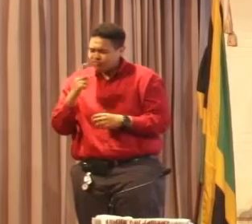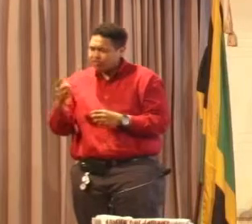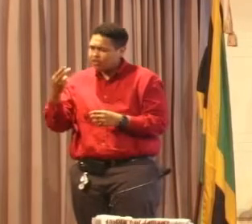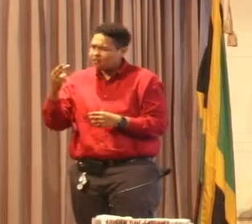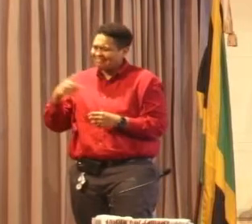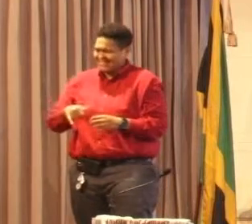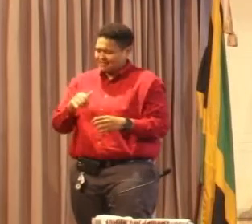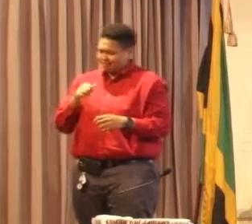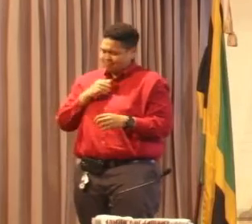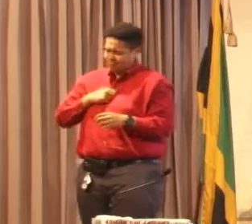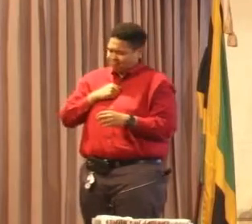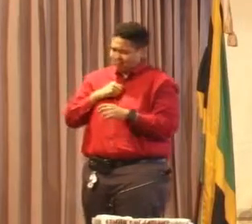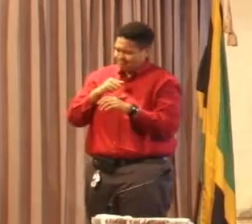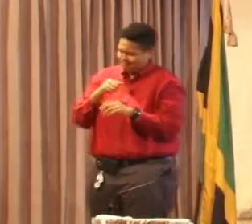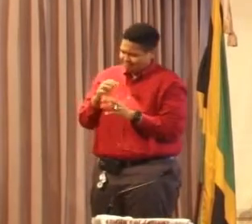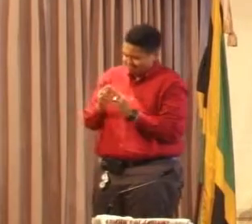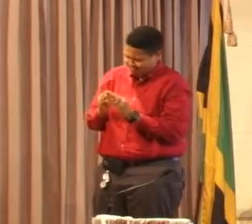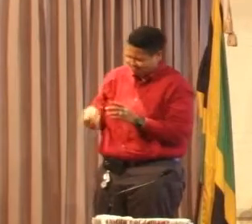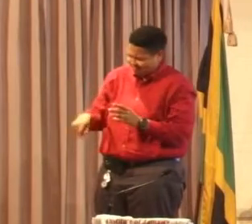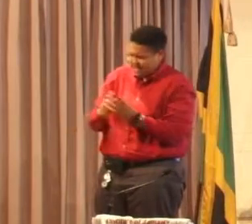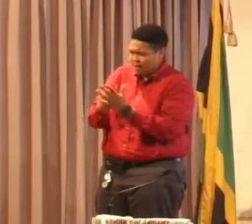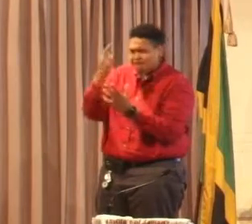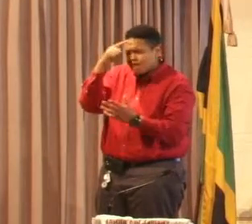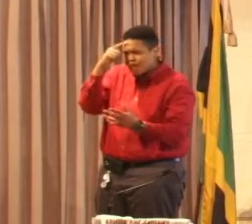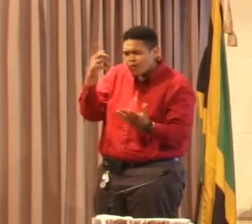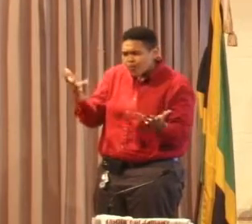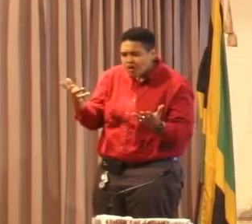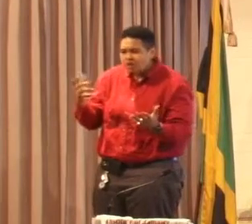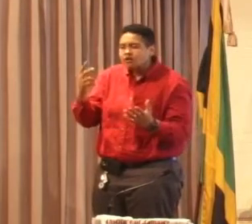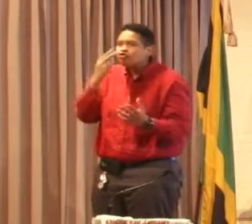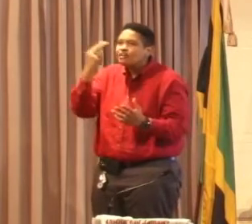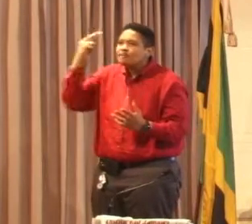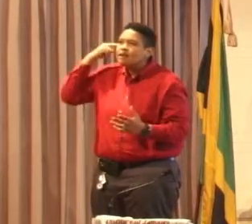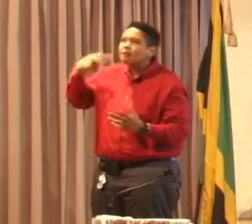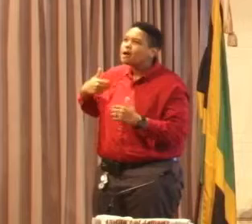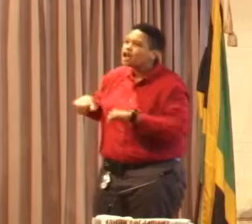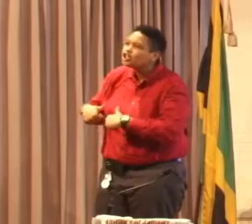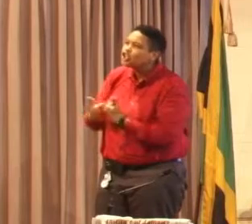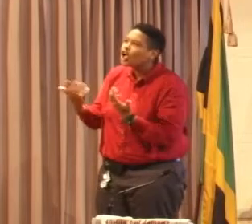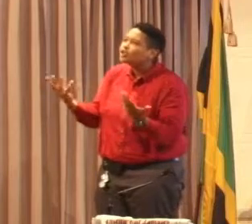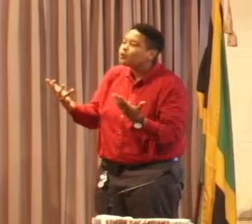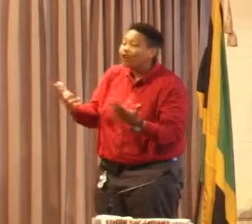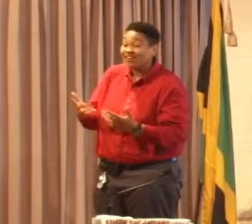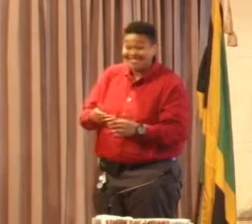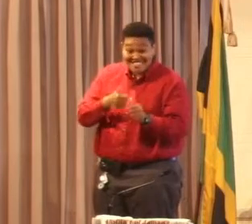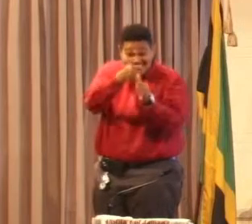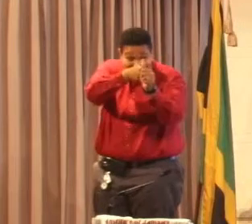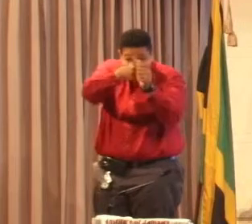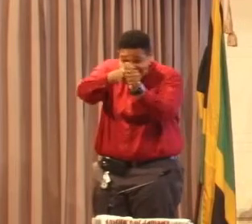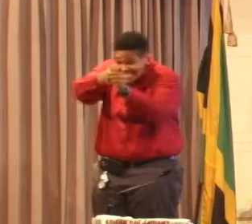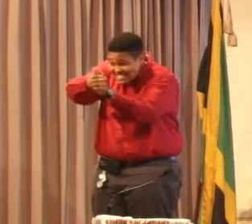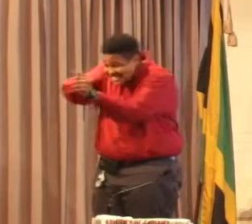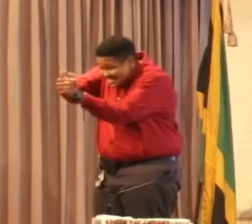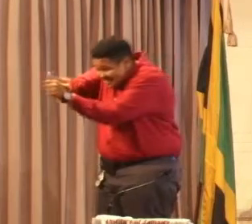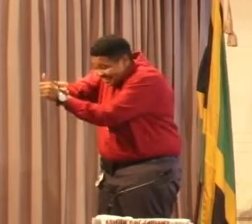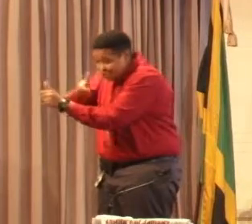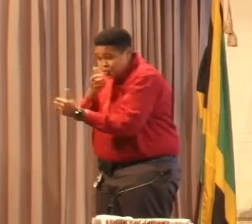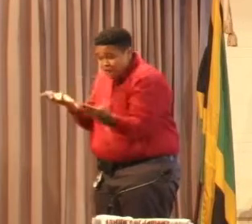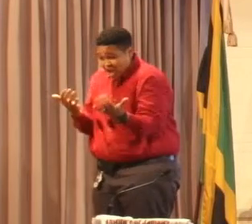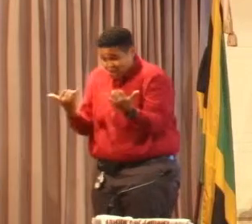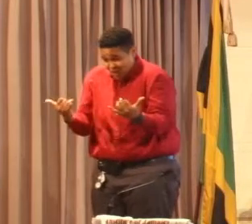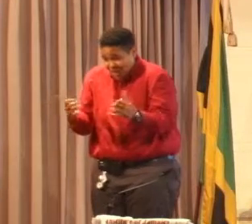on the challenges that all of us have. If we look at our personal situation, every single one of us sitting in this room